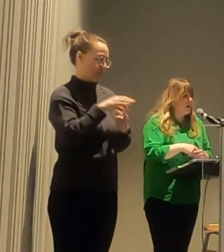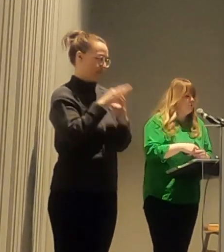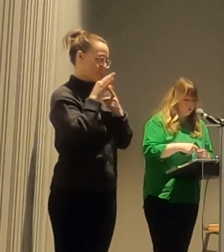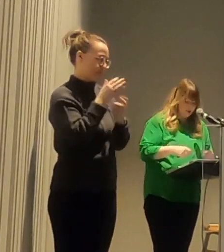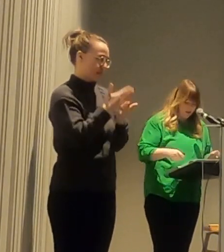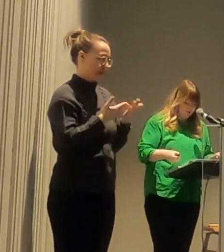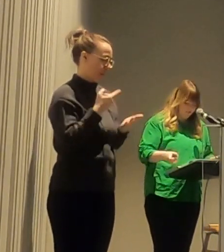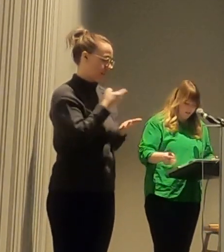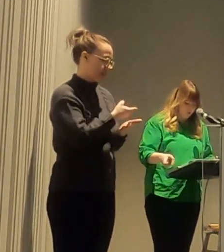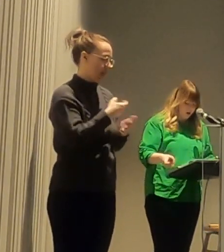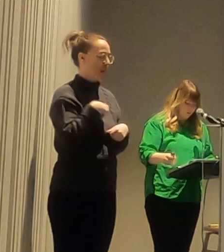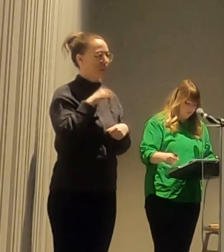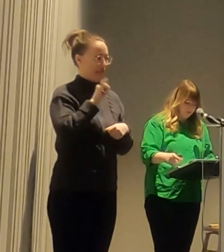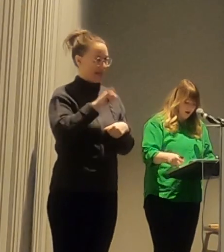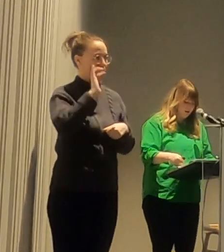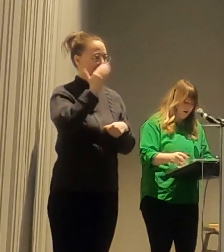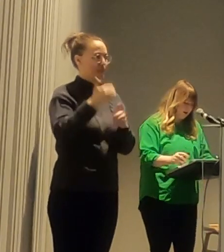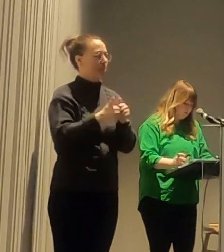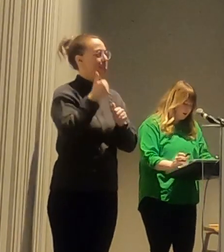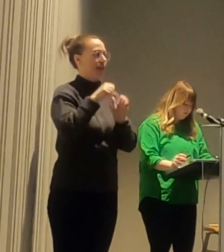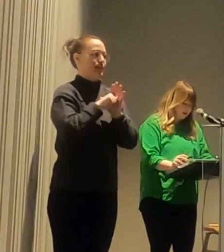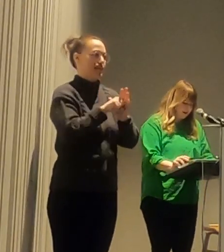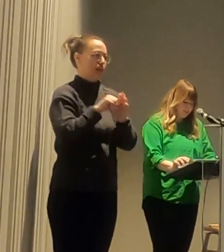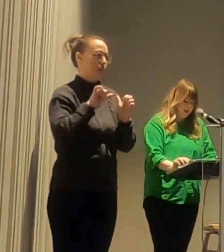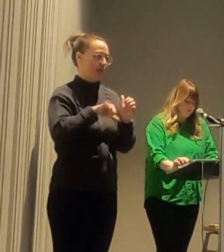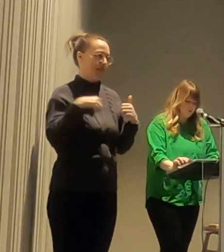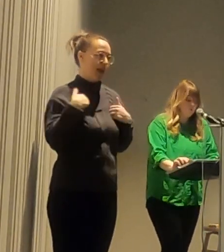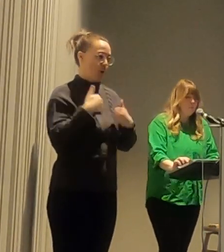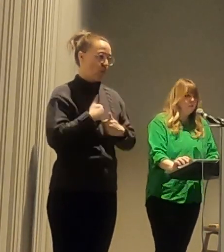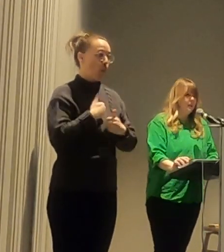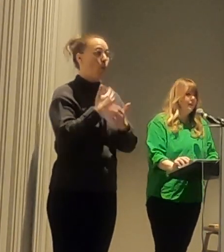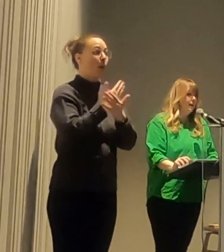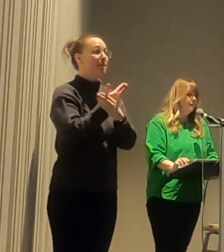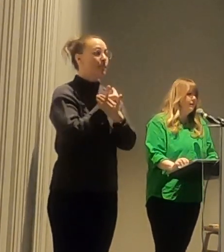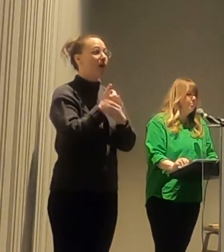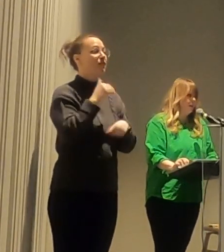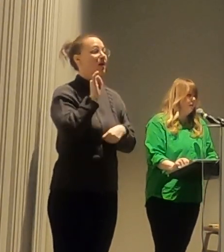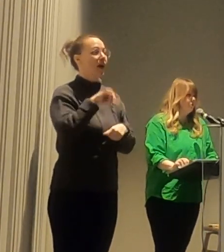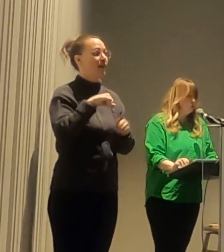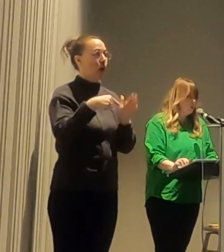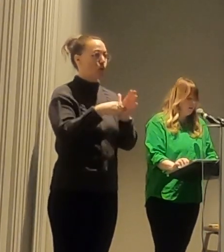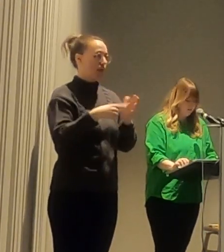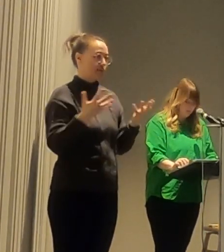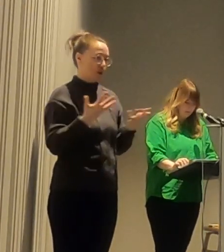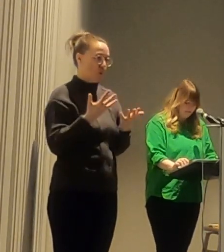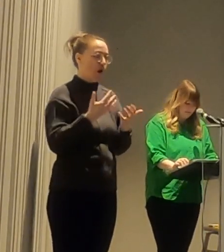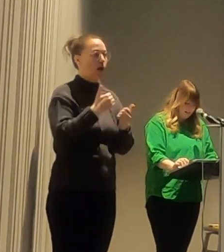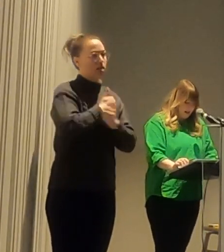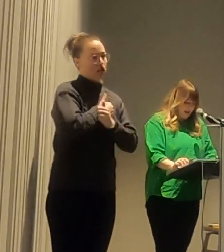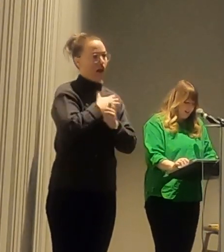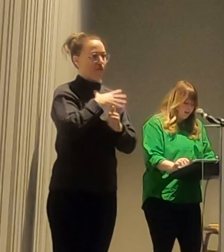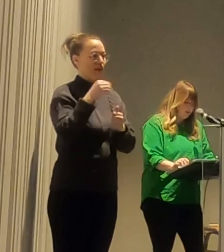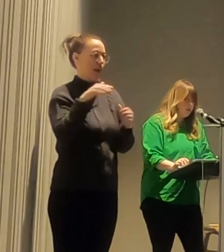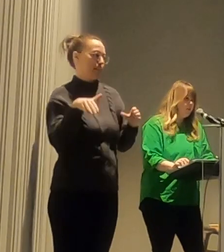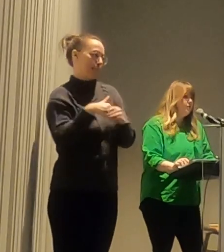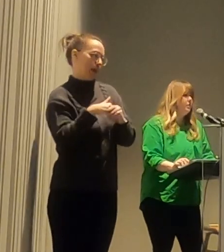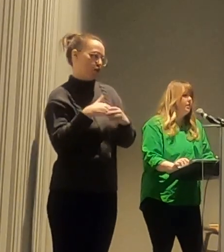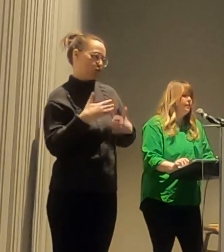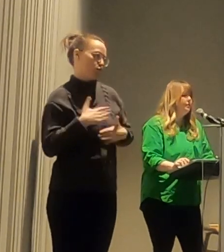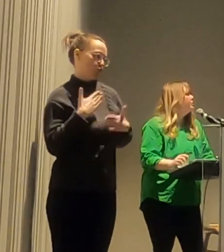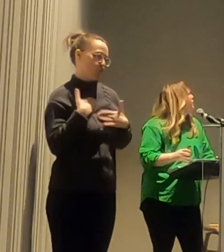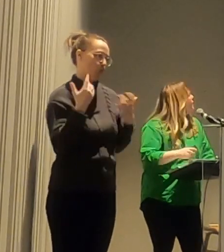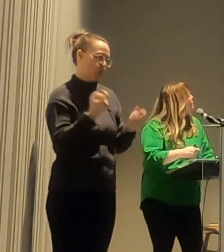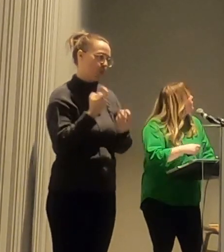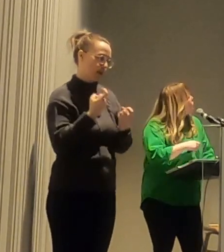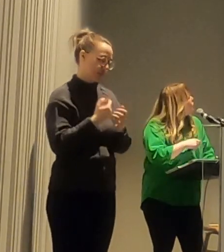really the main motif of this robe. And butterflies, they represent love and marital joy. And there's also